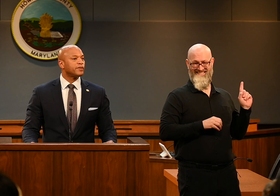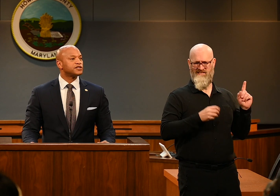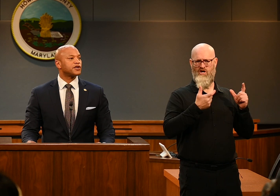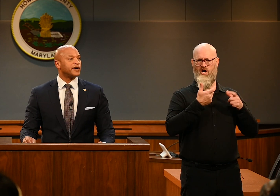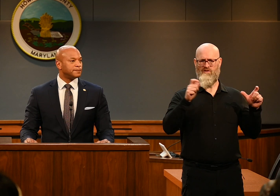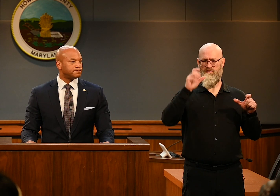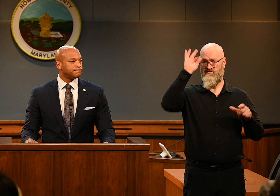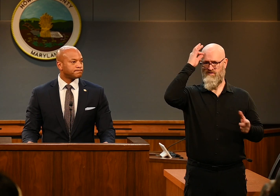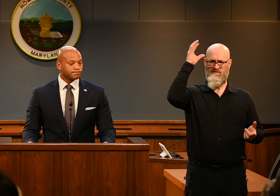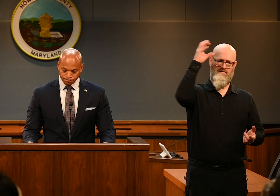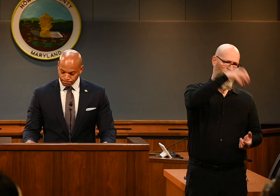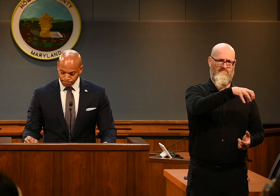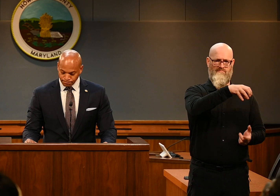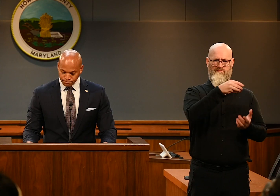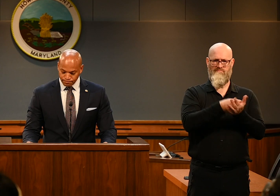Department of Homeland Security.